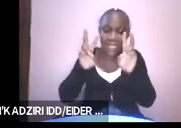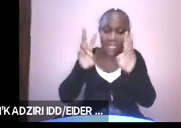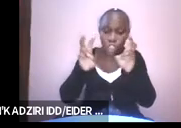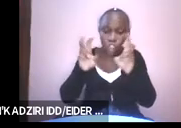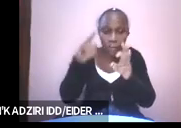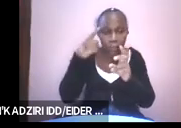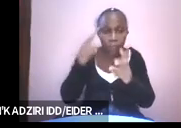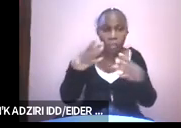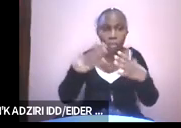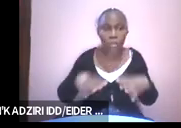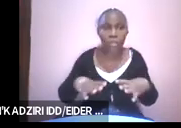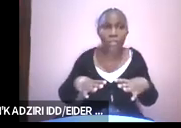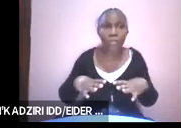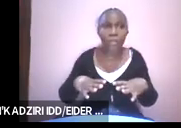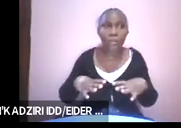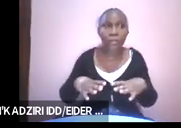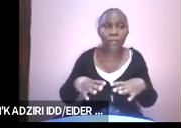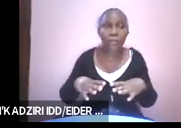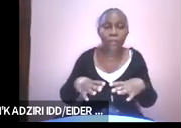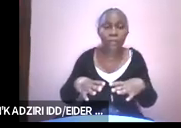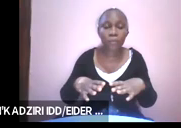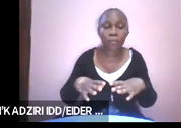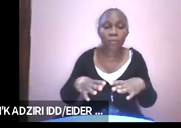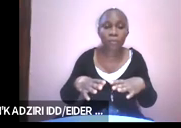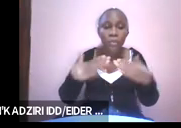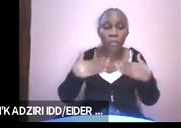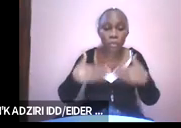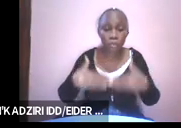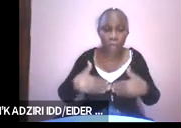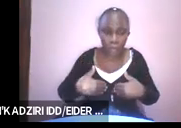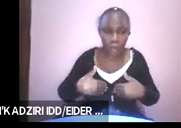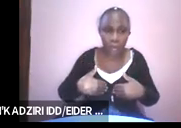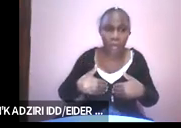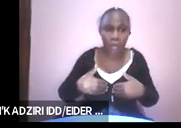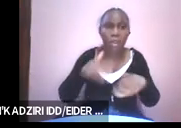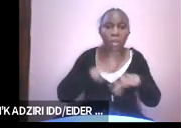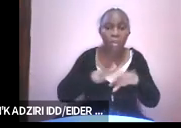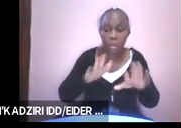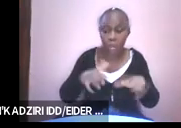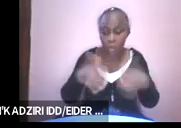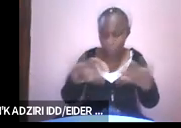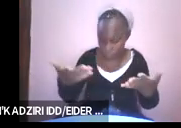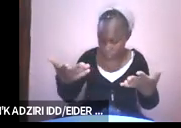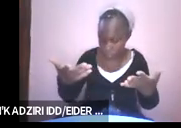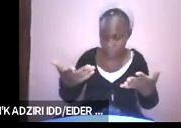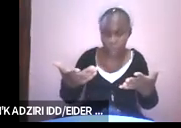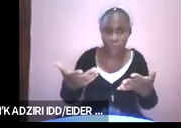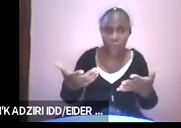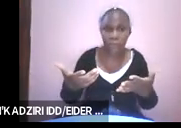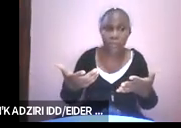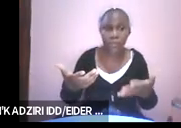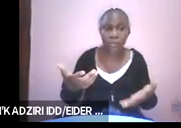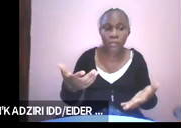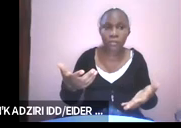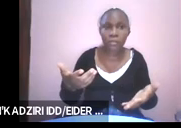evolution and in an anthropological sense, but like how does this make you reflect in your own field? I'm sure that there are a lot of